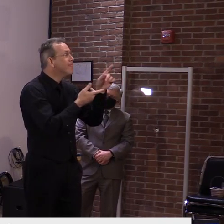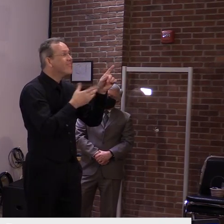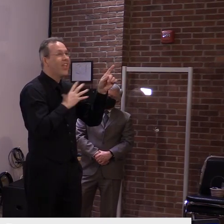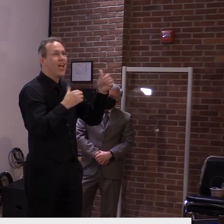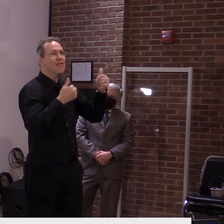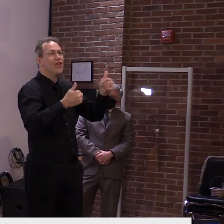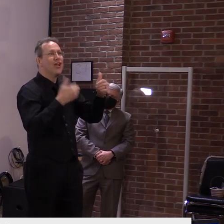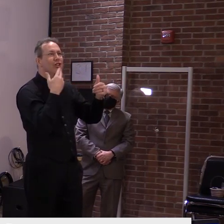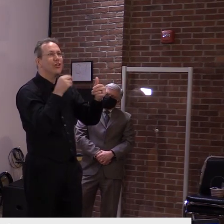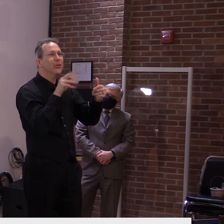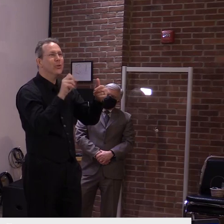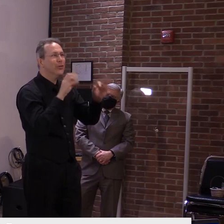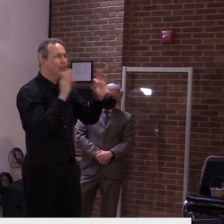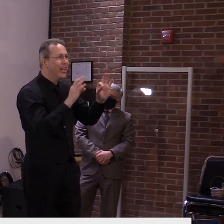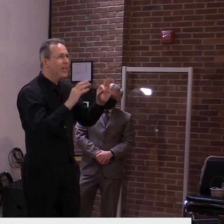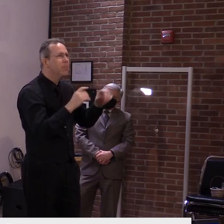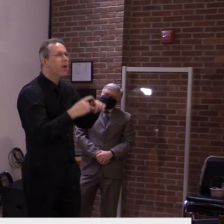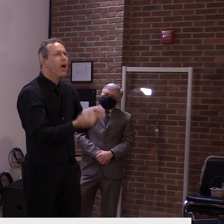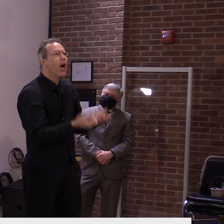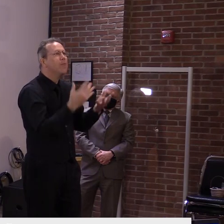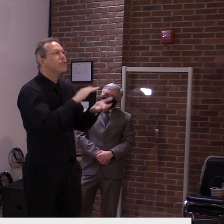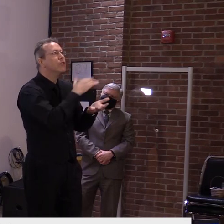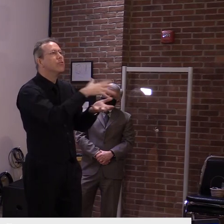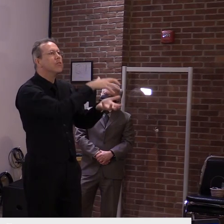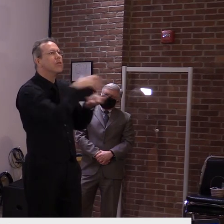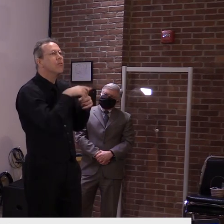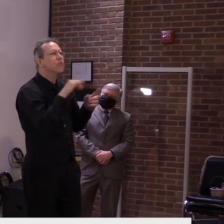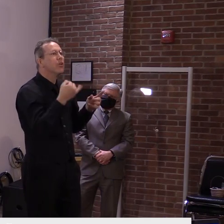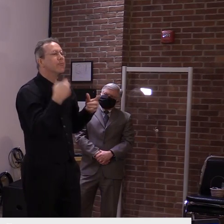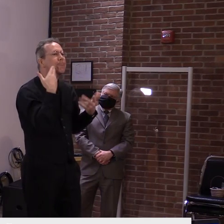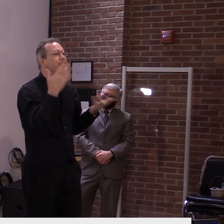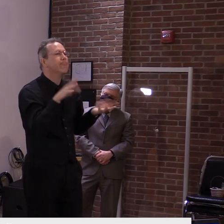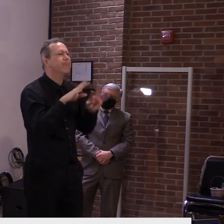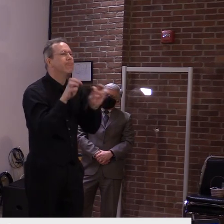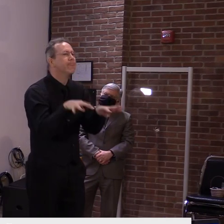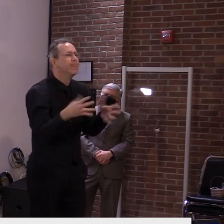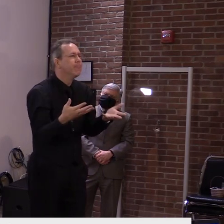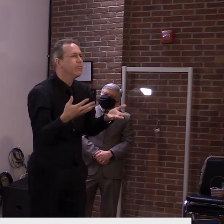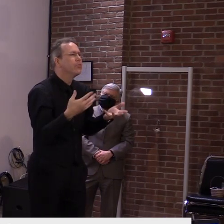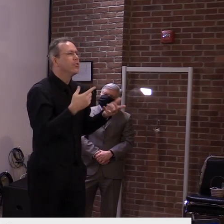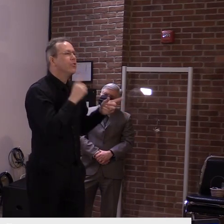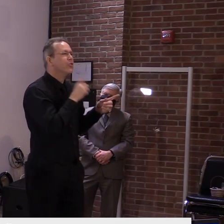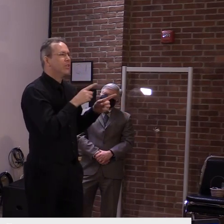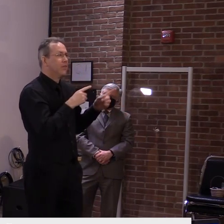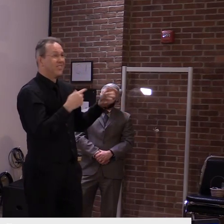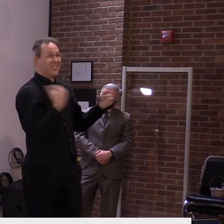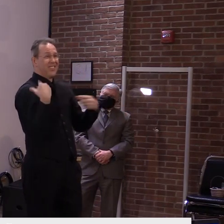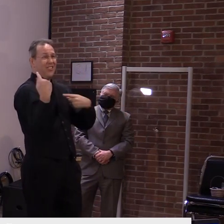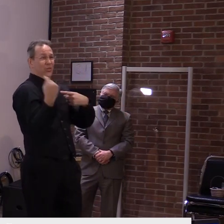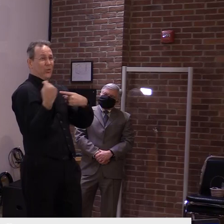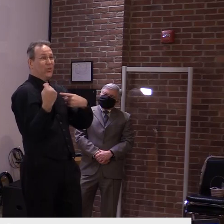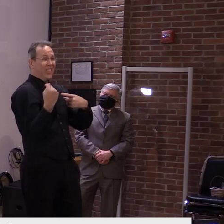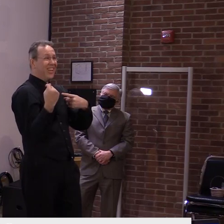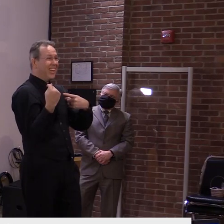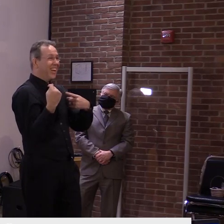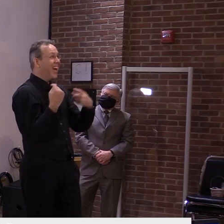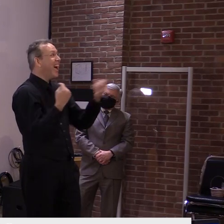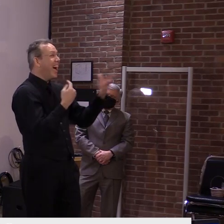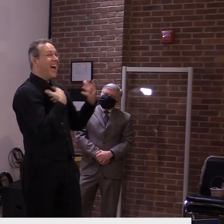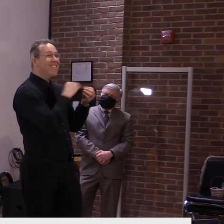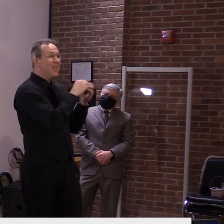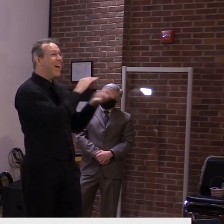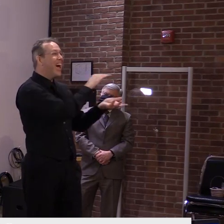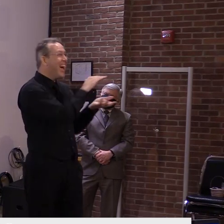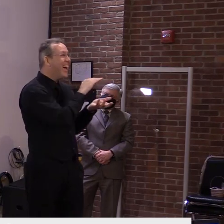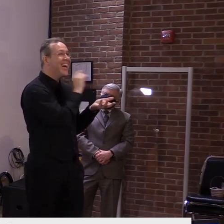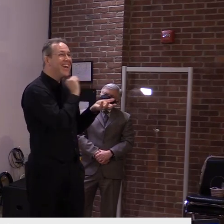get. So Tuesday, there was a lot of talk about, after the authorization over the weekend, there was a lot of talk about 4